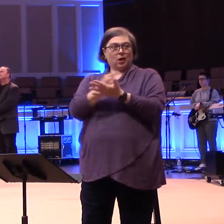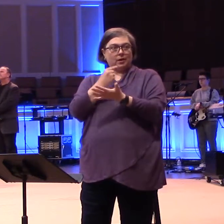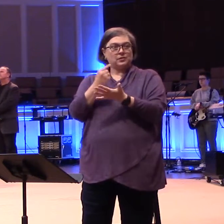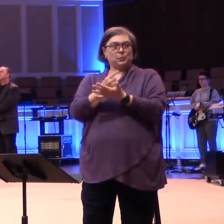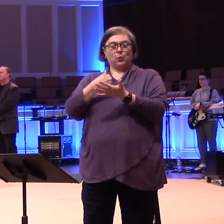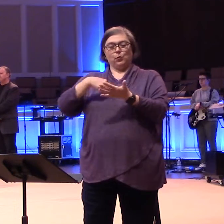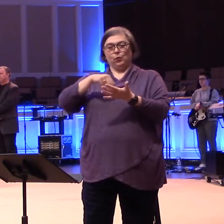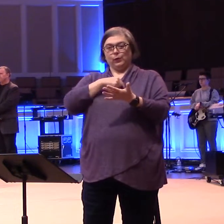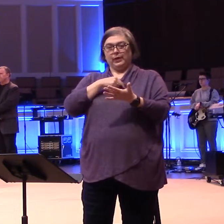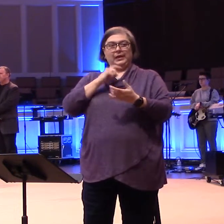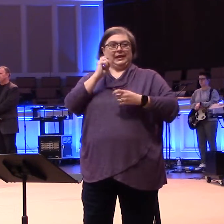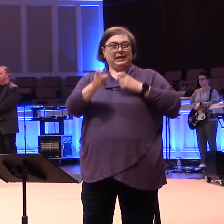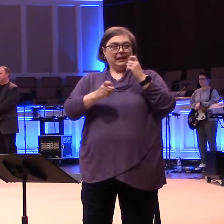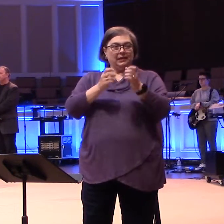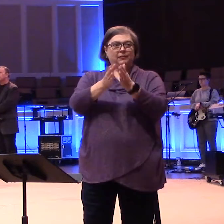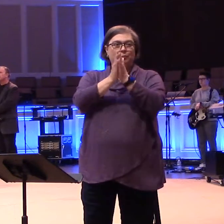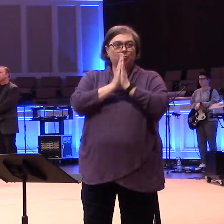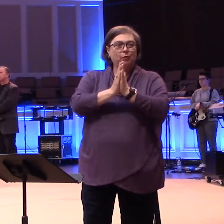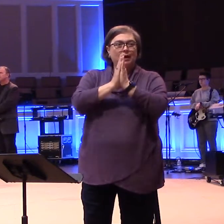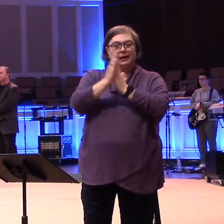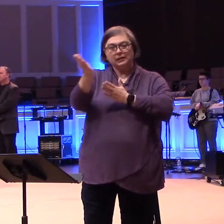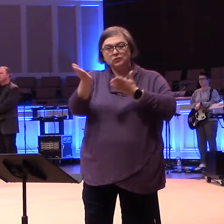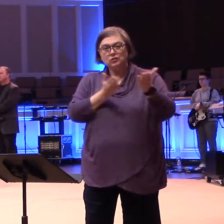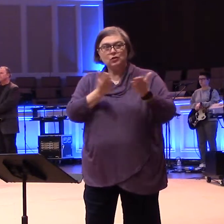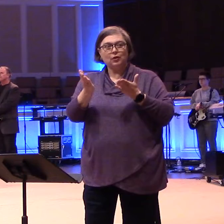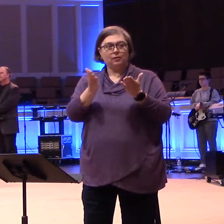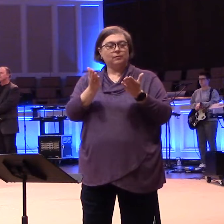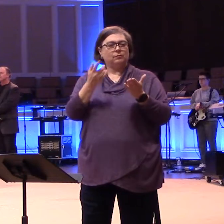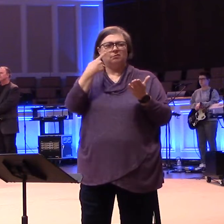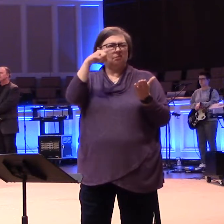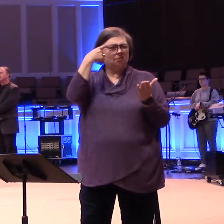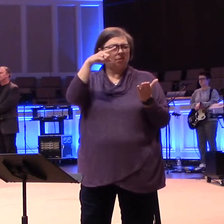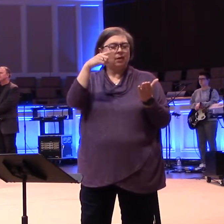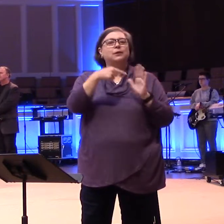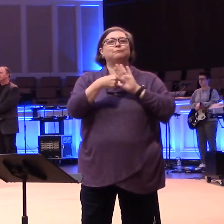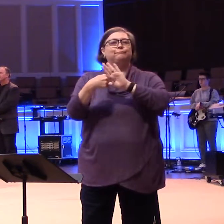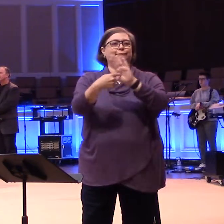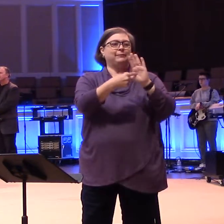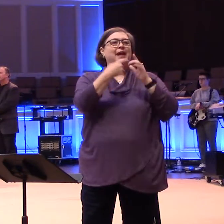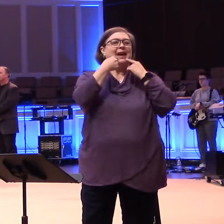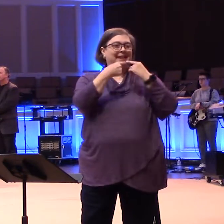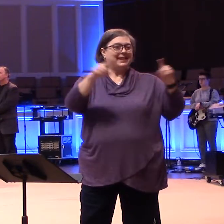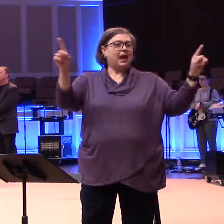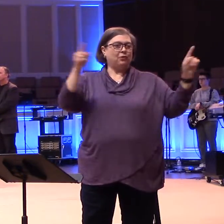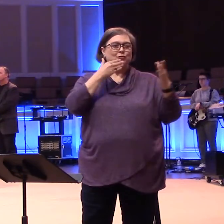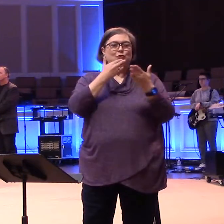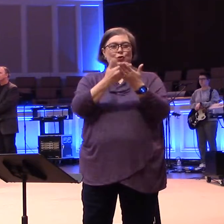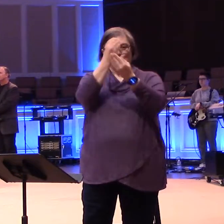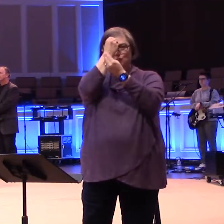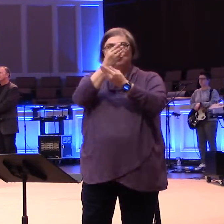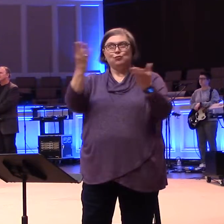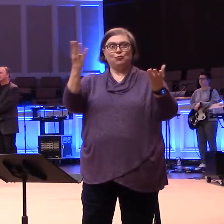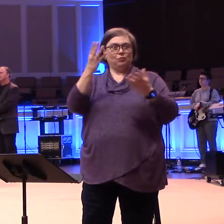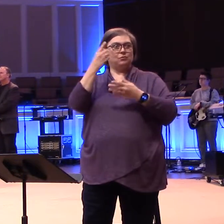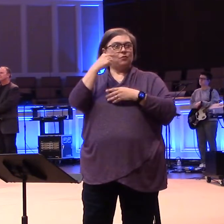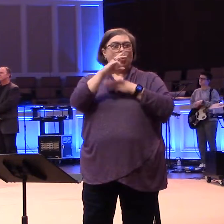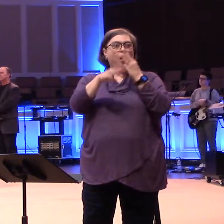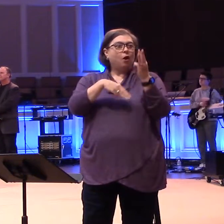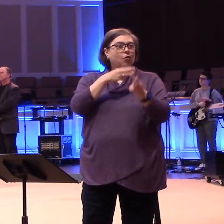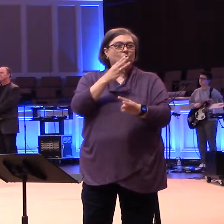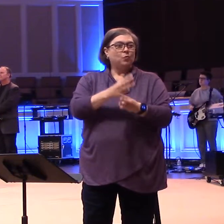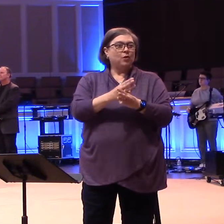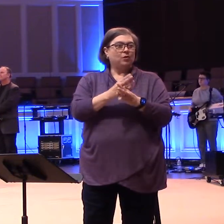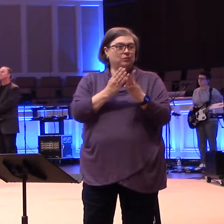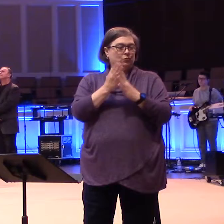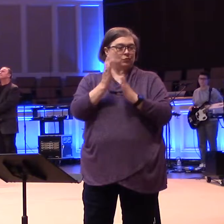and serve, it is for the announcement of this good news to the world. And so we celebrate our life in Christ. We celebrate all the good things that God is